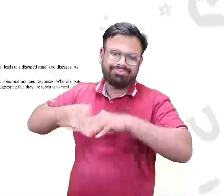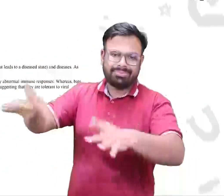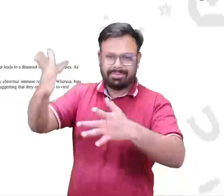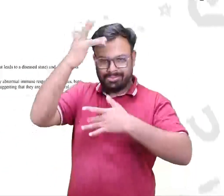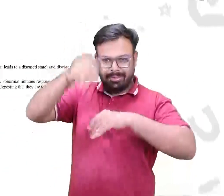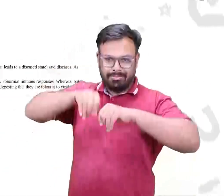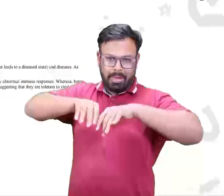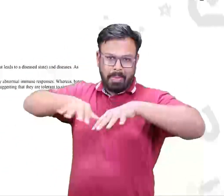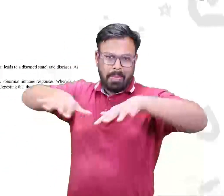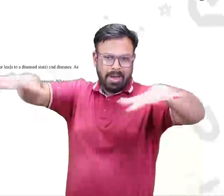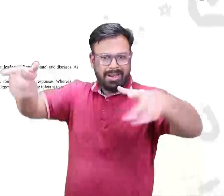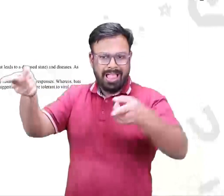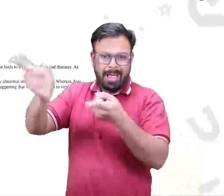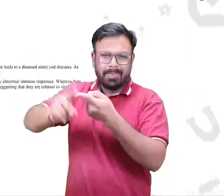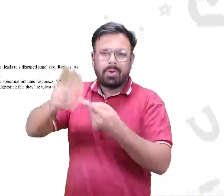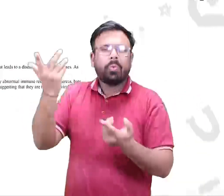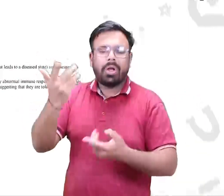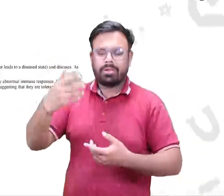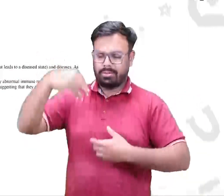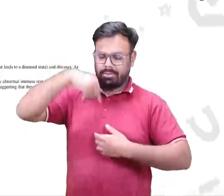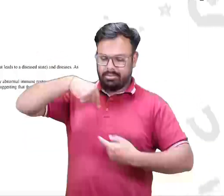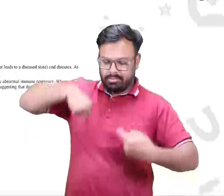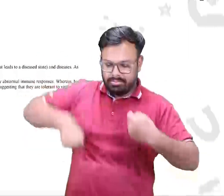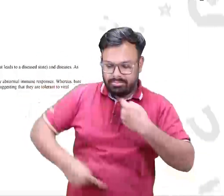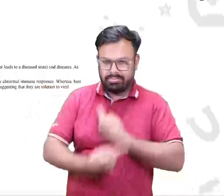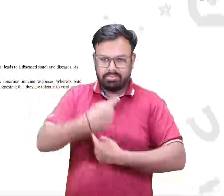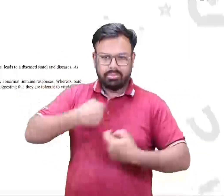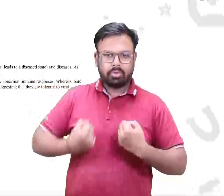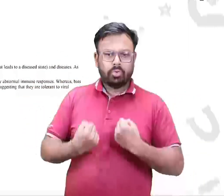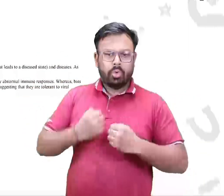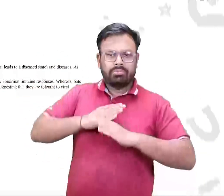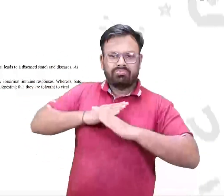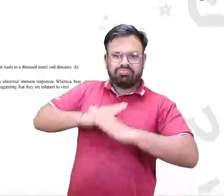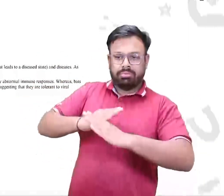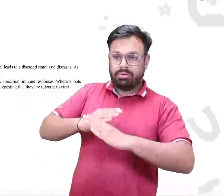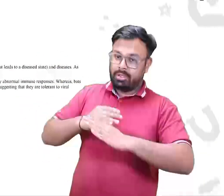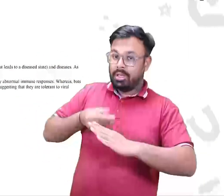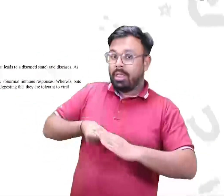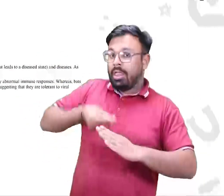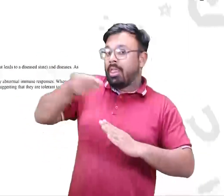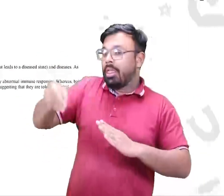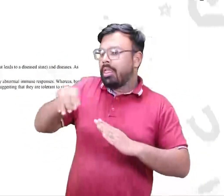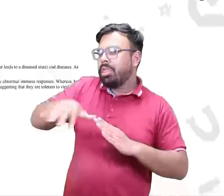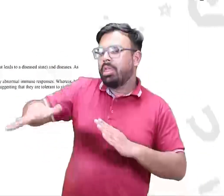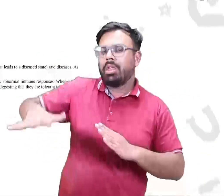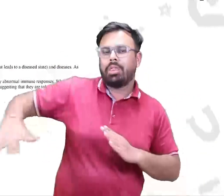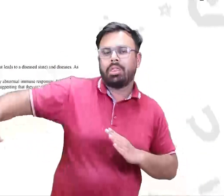Many emerging bat borne viruses are highly pathogenic in humans.